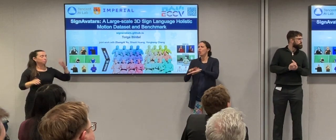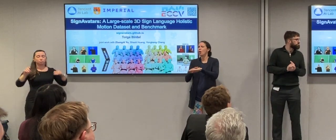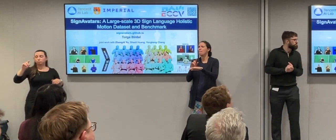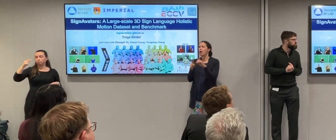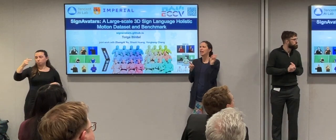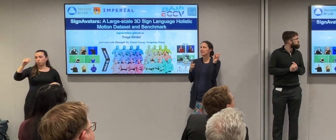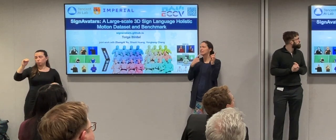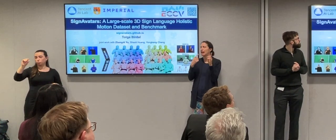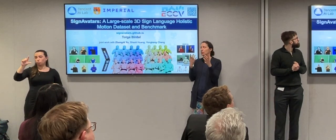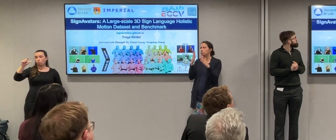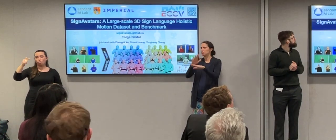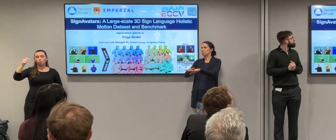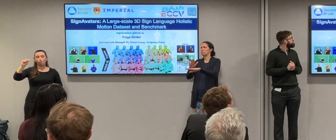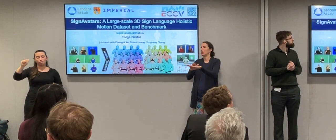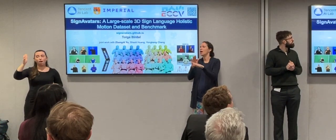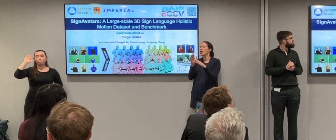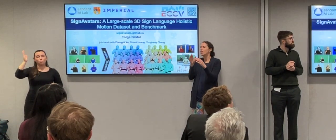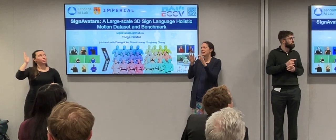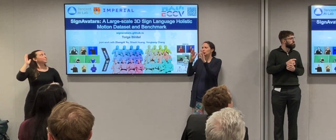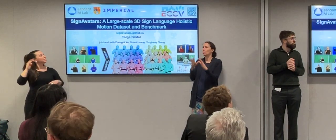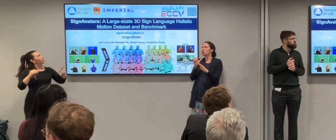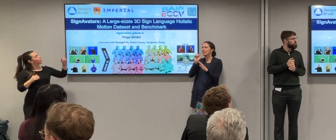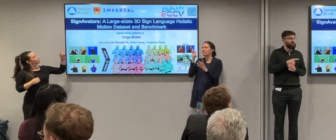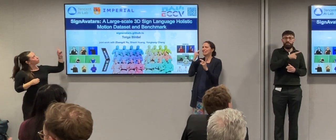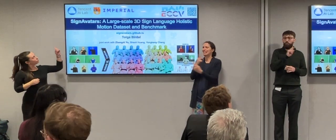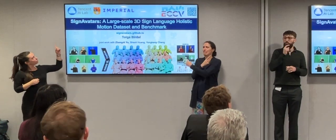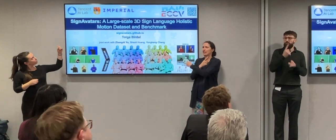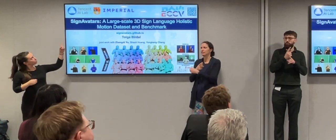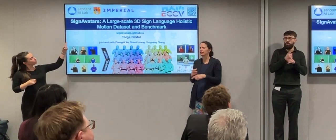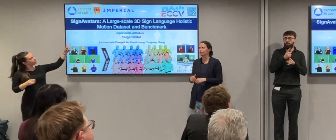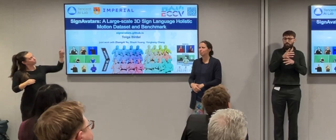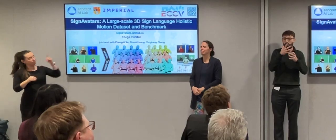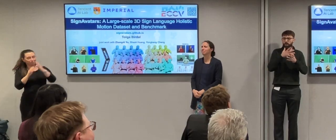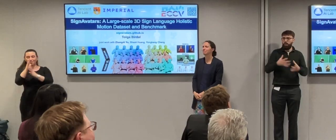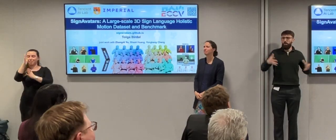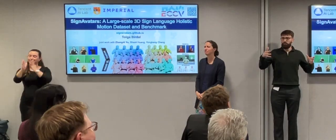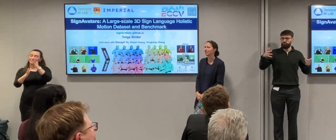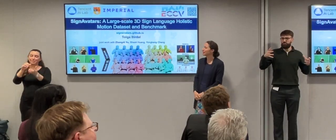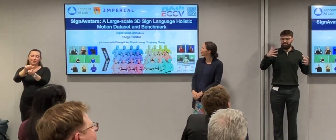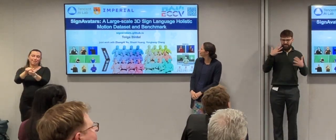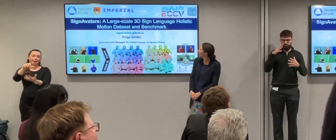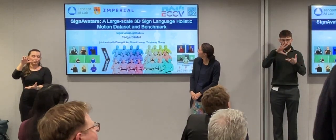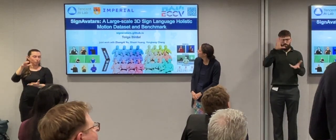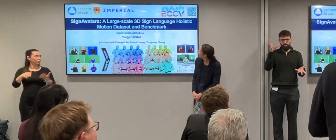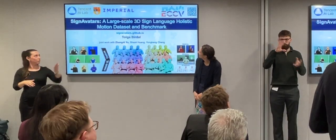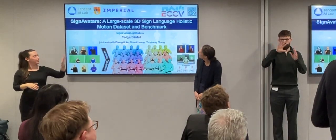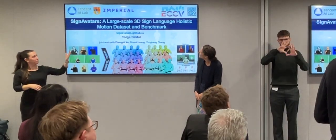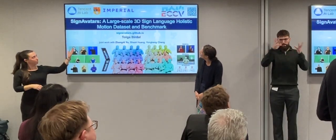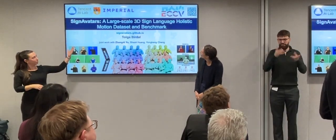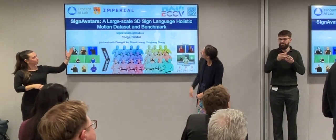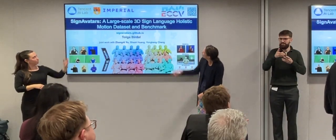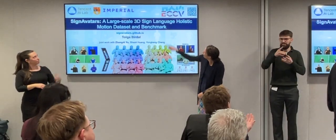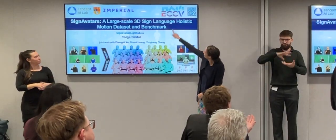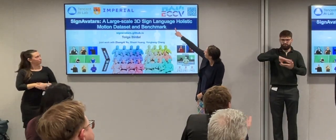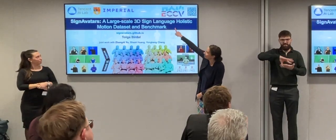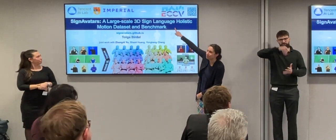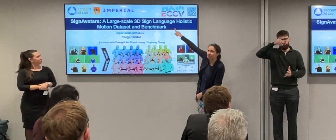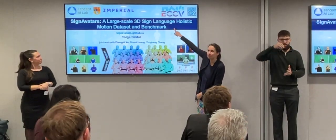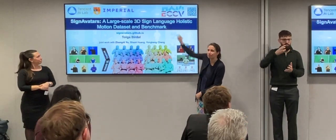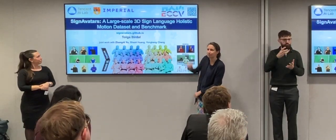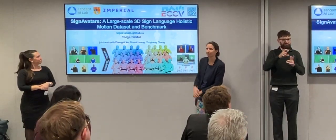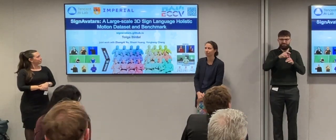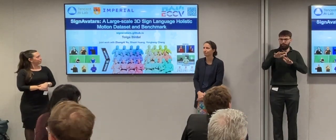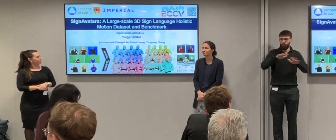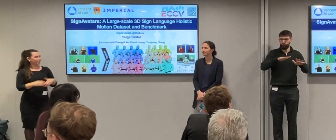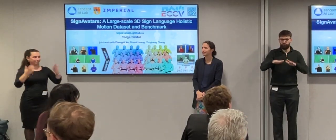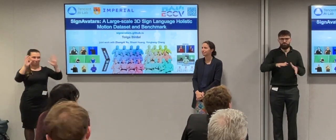giving a talk about like SignAvatars or large scale 3D sign language holistic motion data set and benchmark. Let's give it a